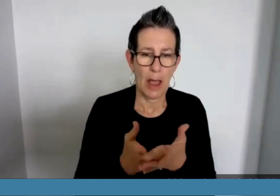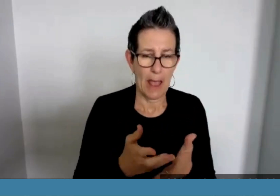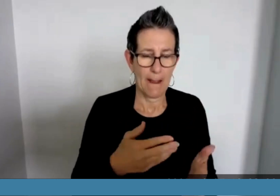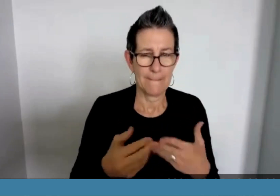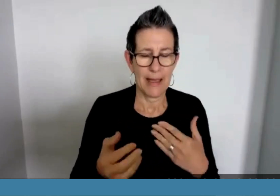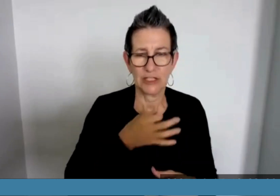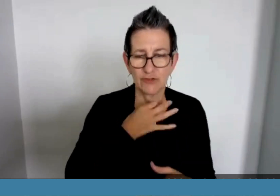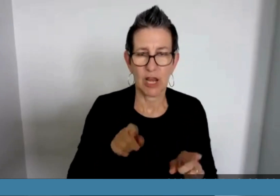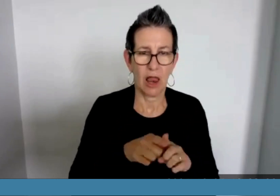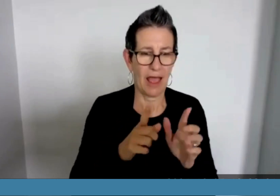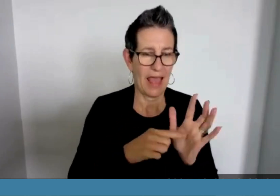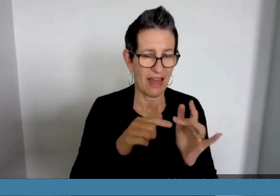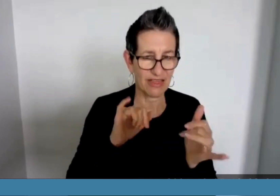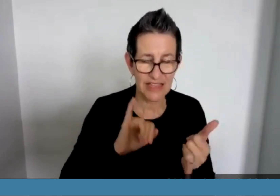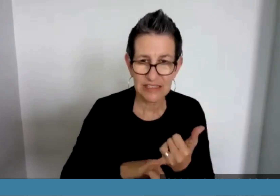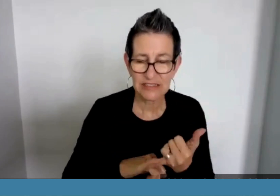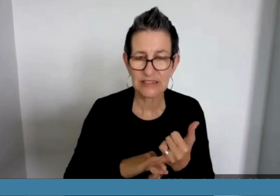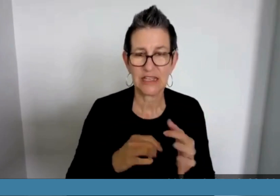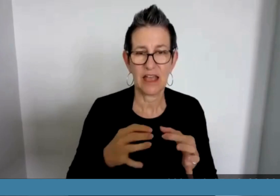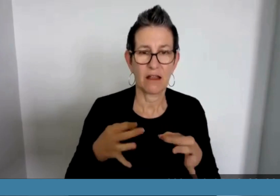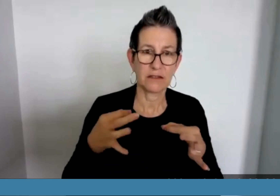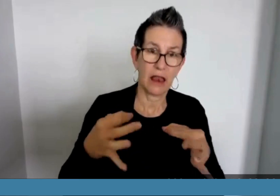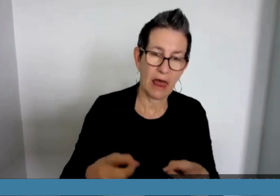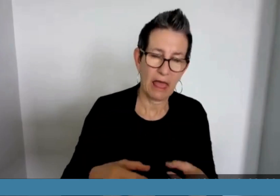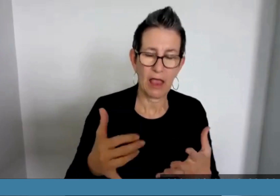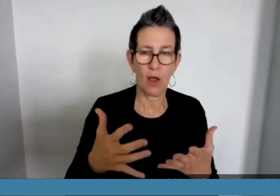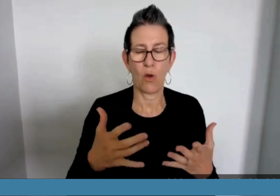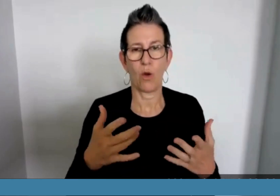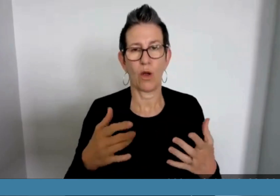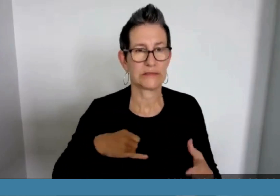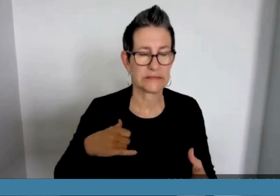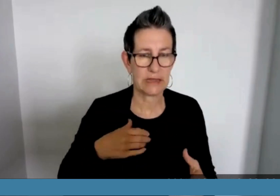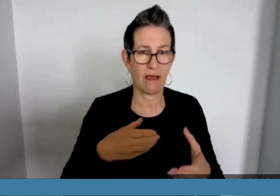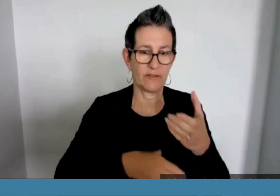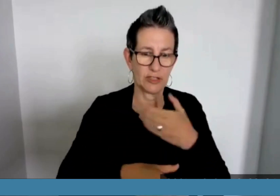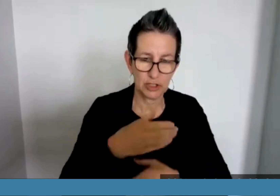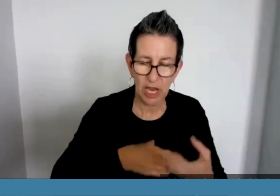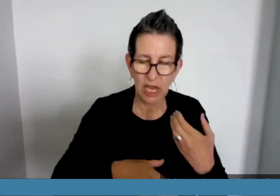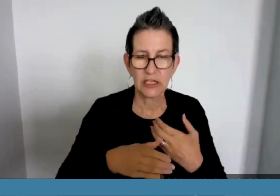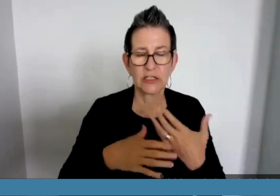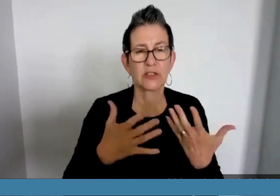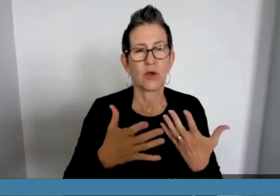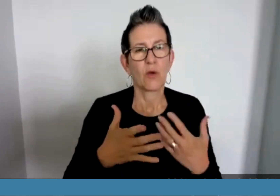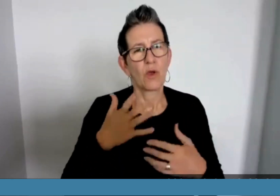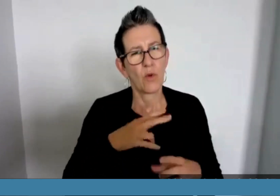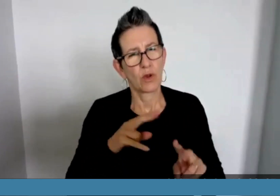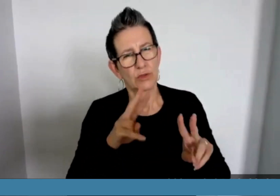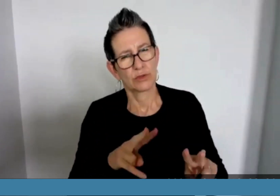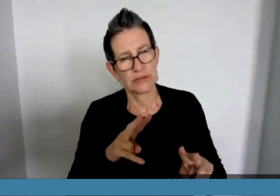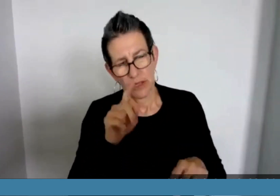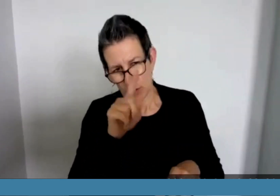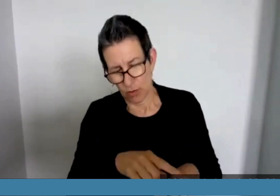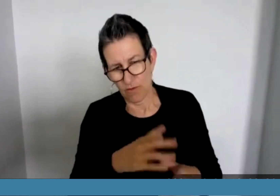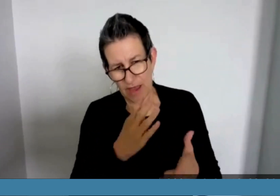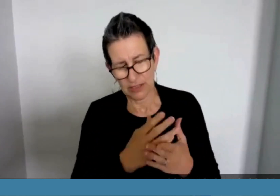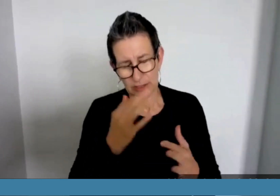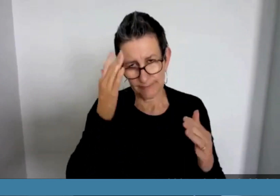changes. We want to see that your project's achievable and that you've thought through the practicalities. So